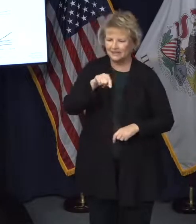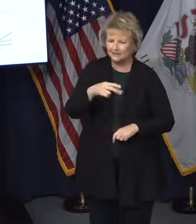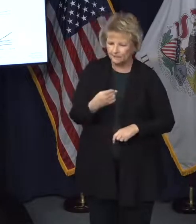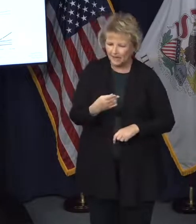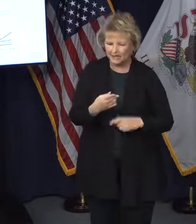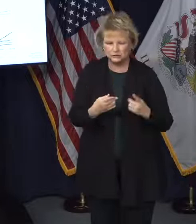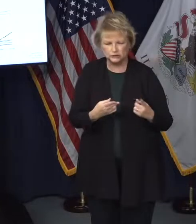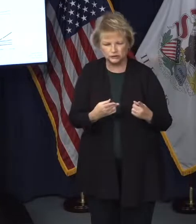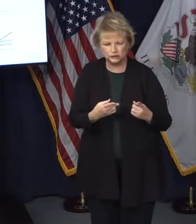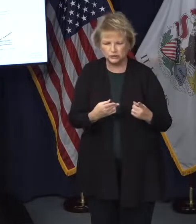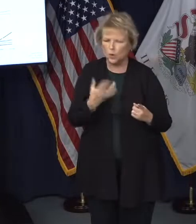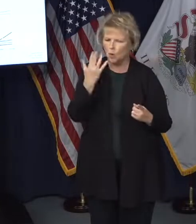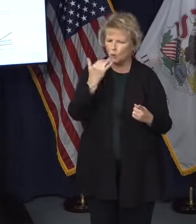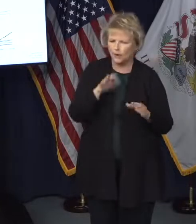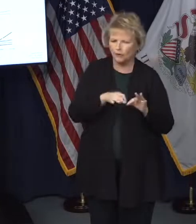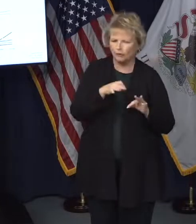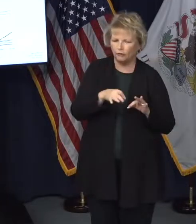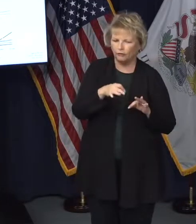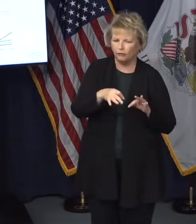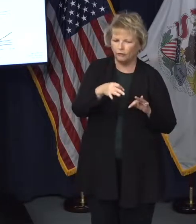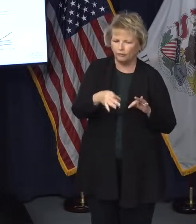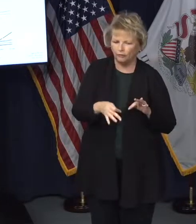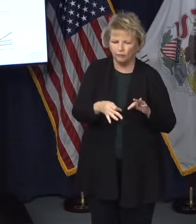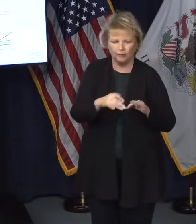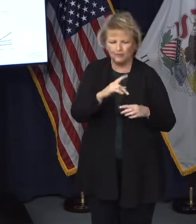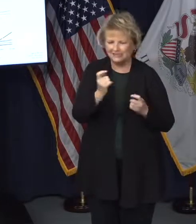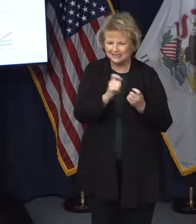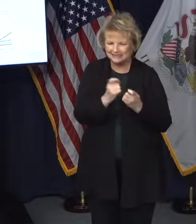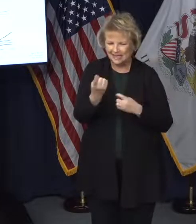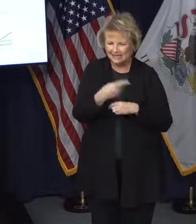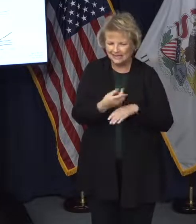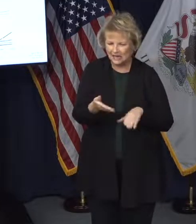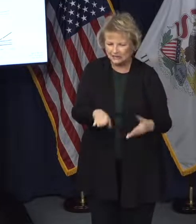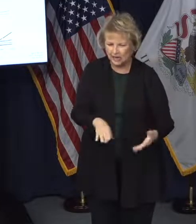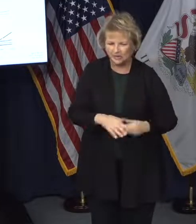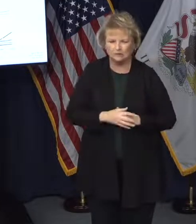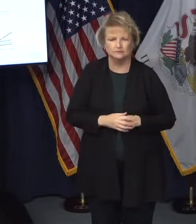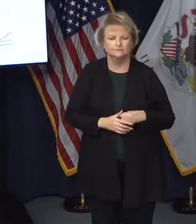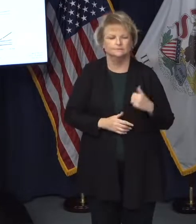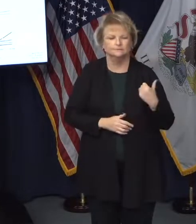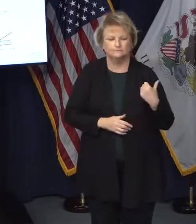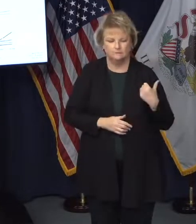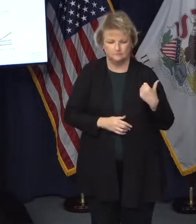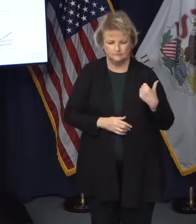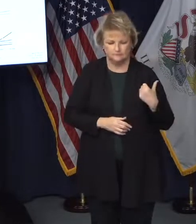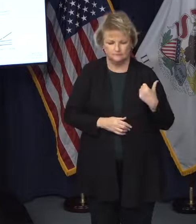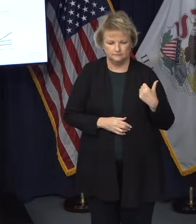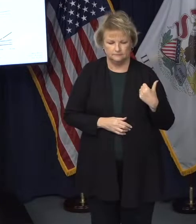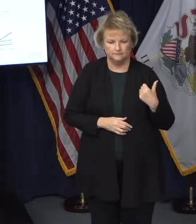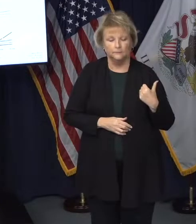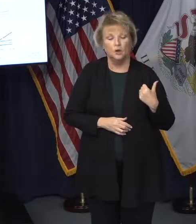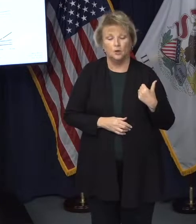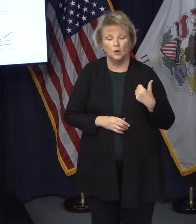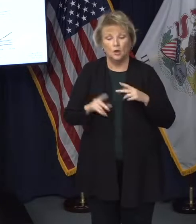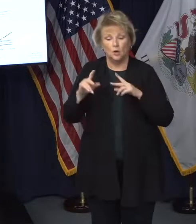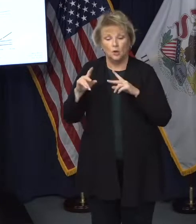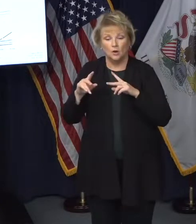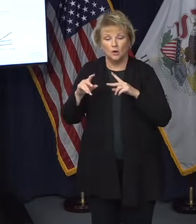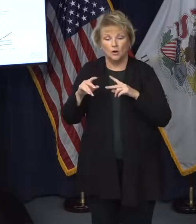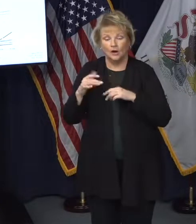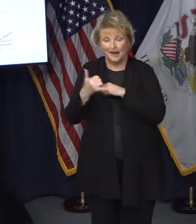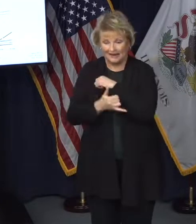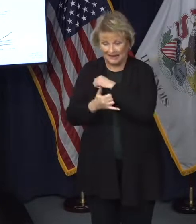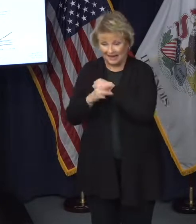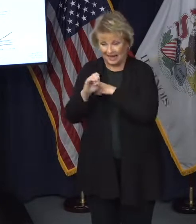need to wait to add deaths from one day to the next? Yeah. So a coroner in a